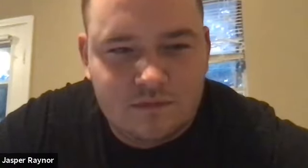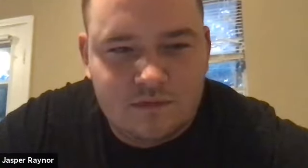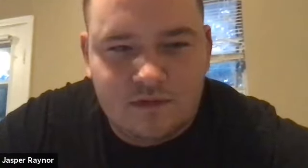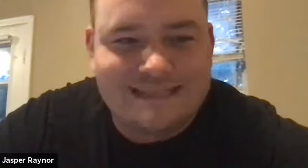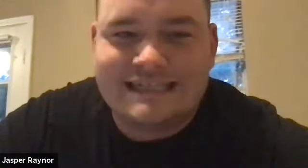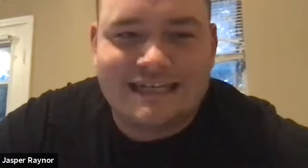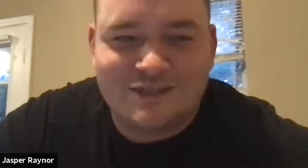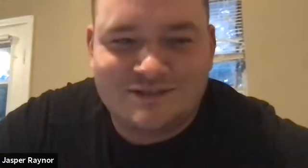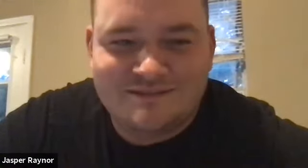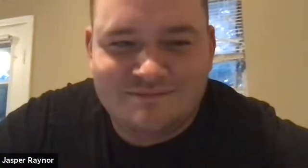that's English.